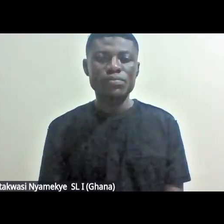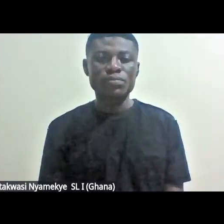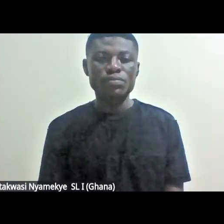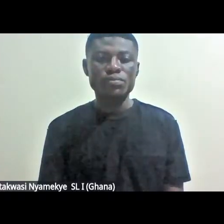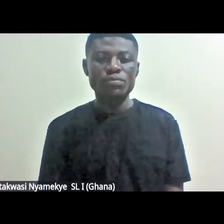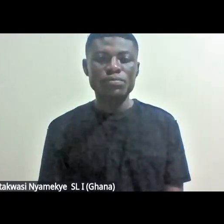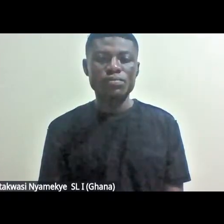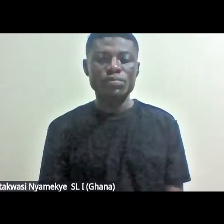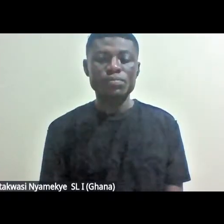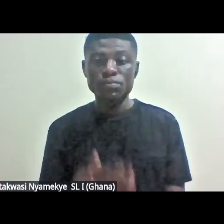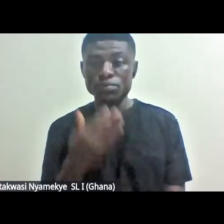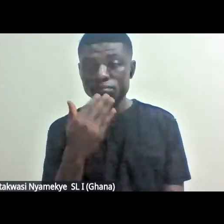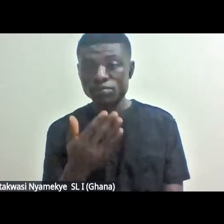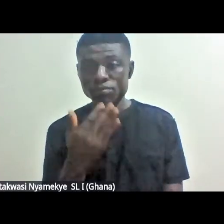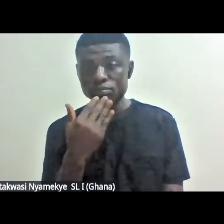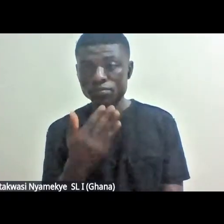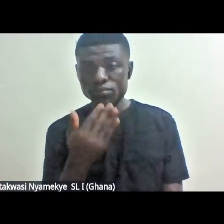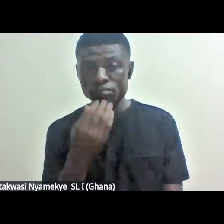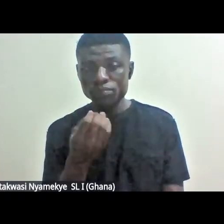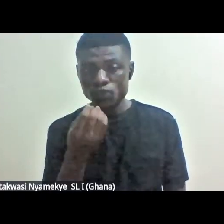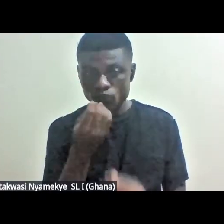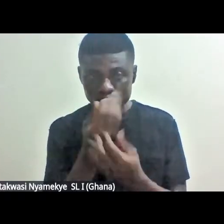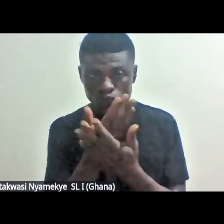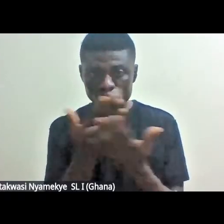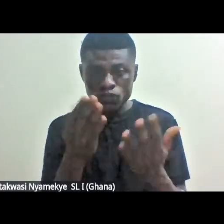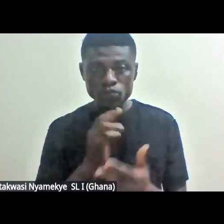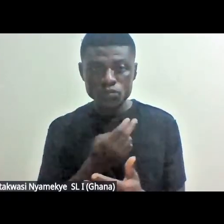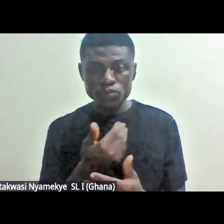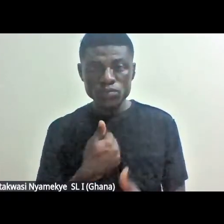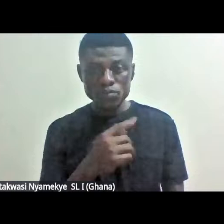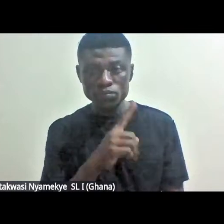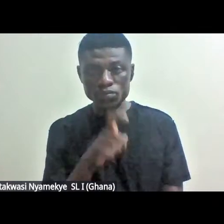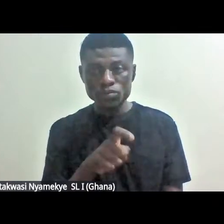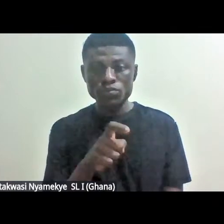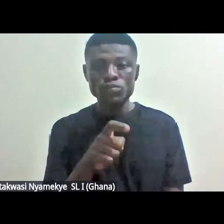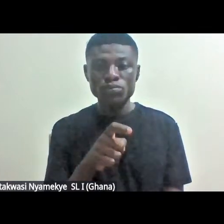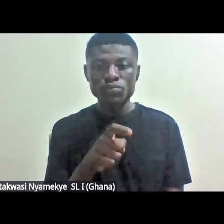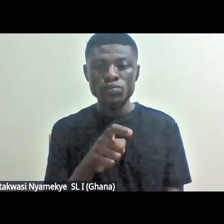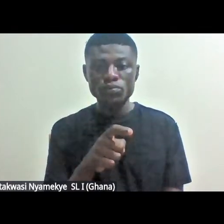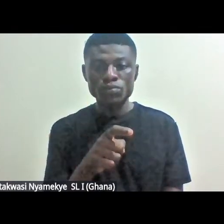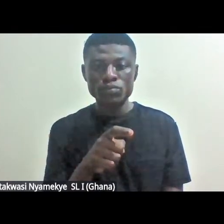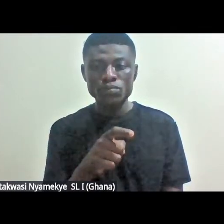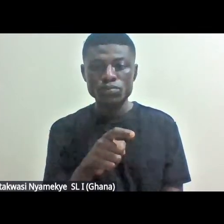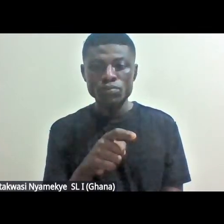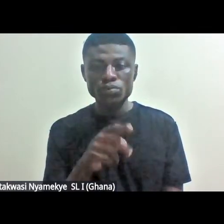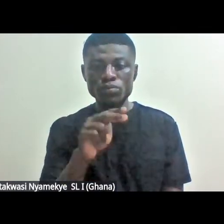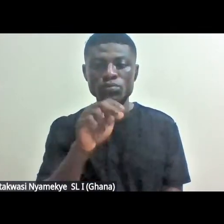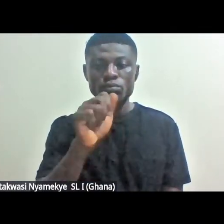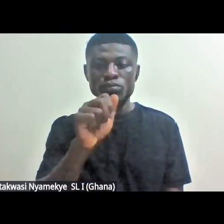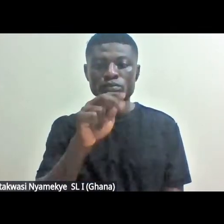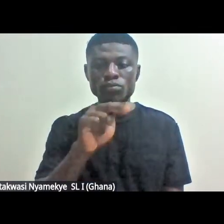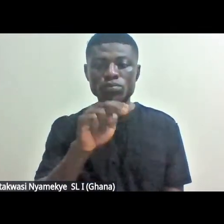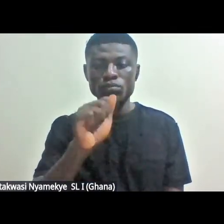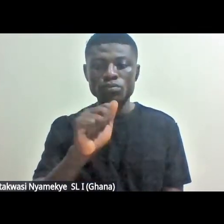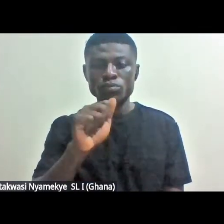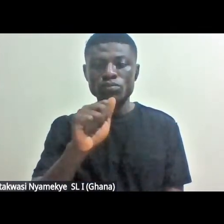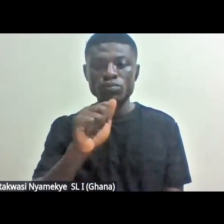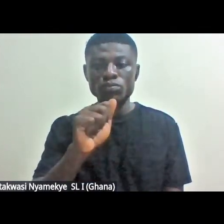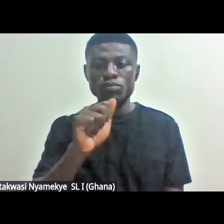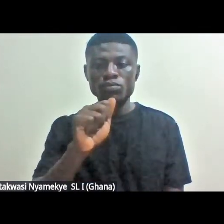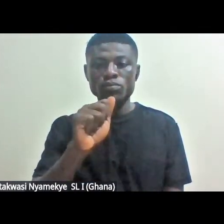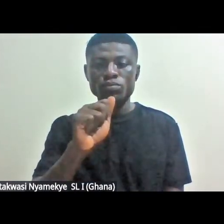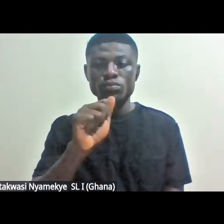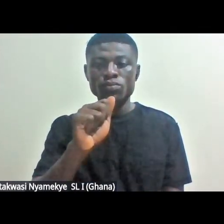Thank you so much for sharing. We have a question from Minette. Is Nano Banana Pro free and can be downloaded on